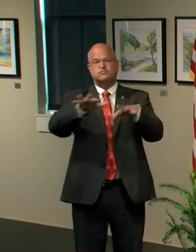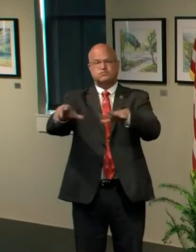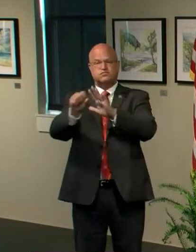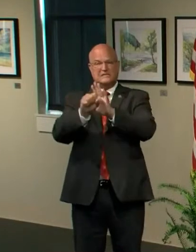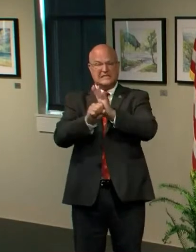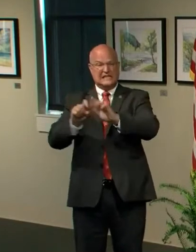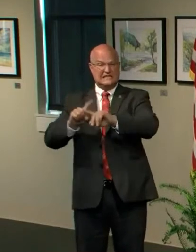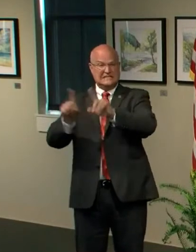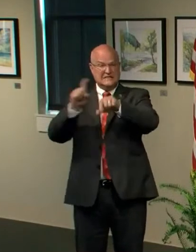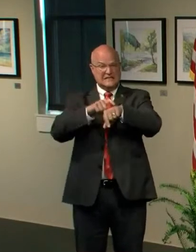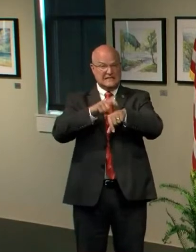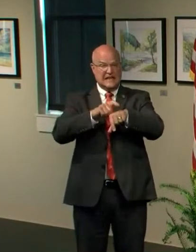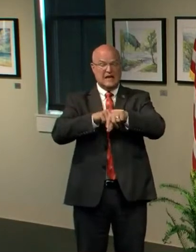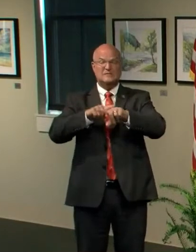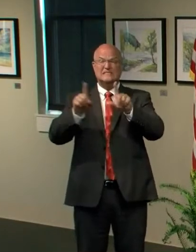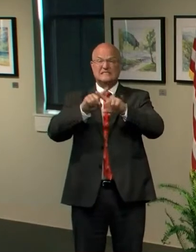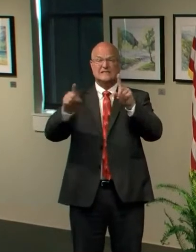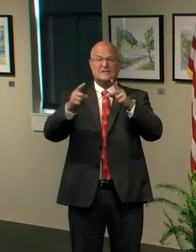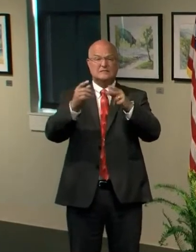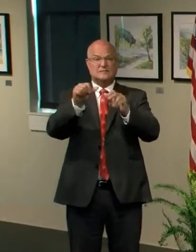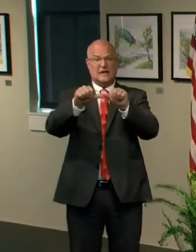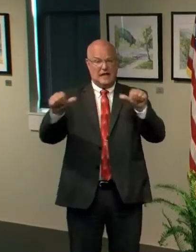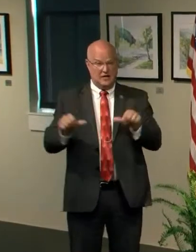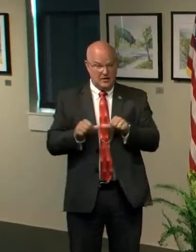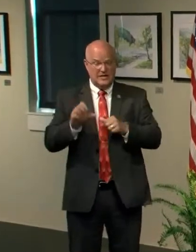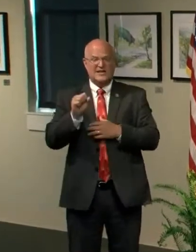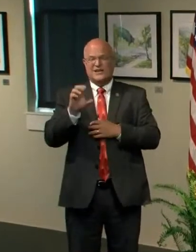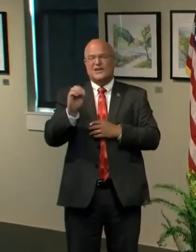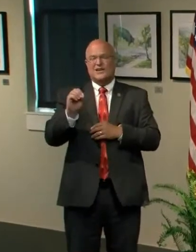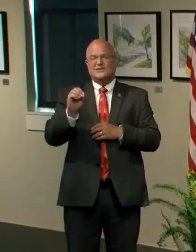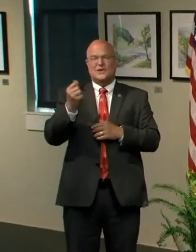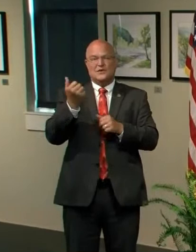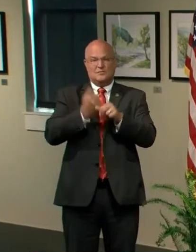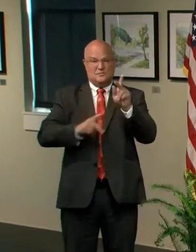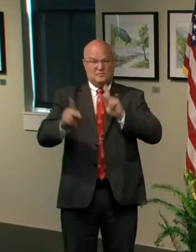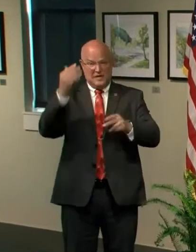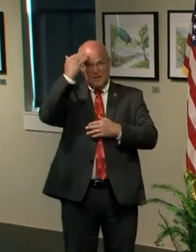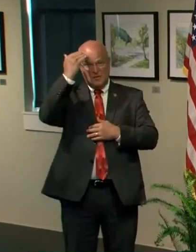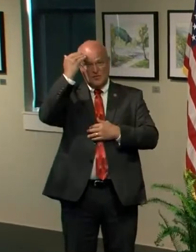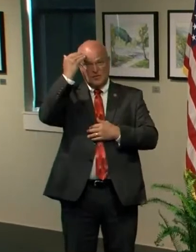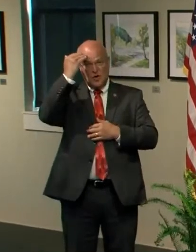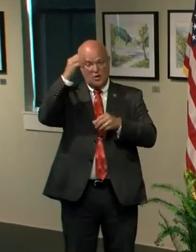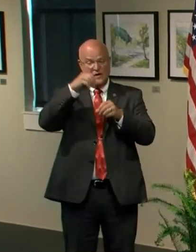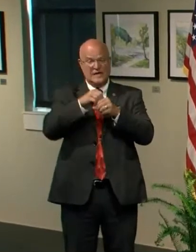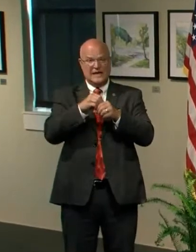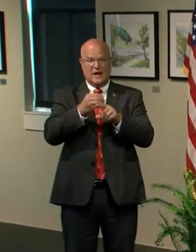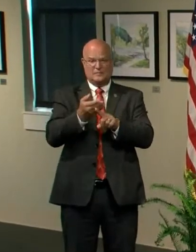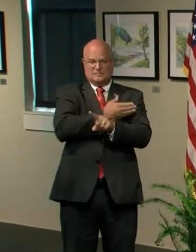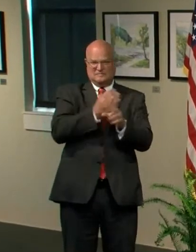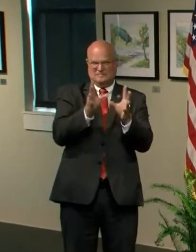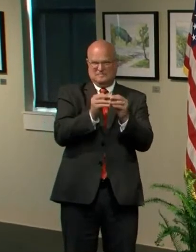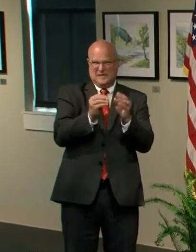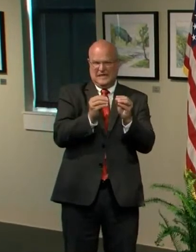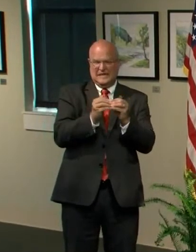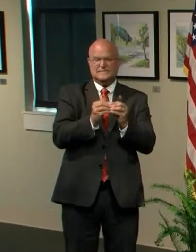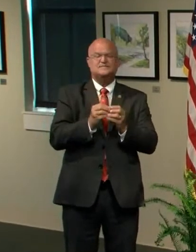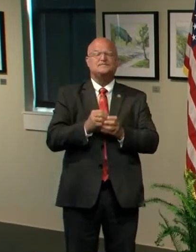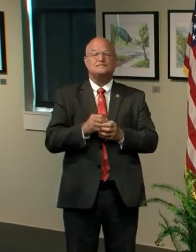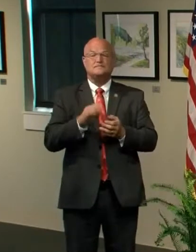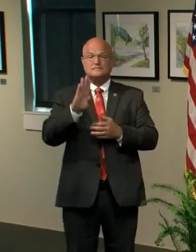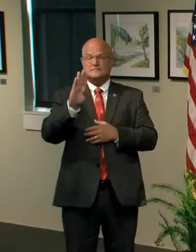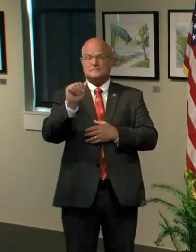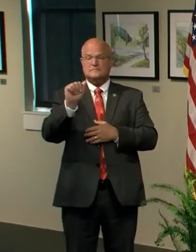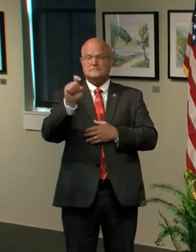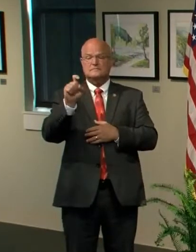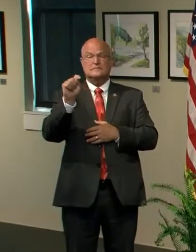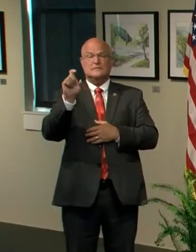at different times and in different stages. And so, as everyone noted in our pre-meeting, that